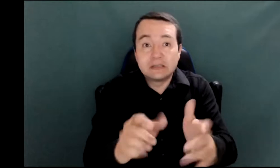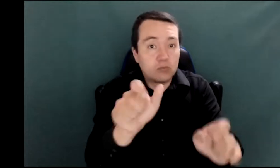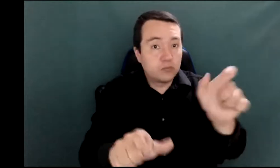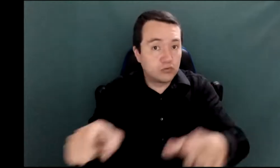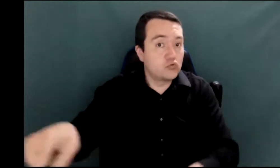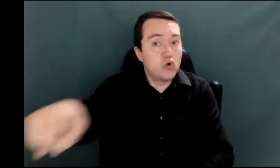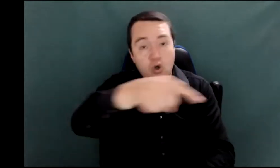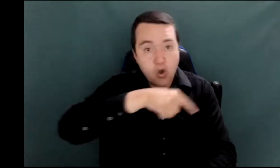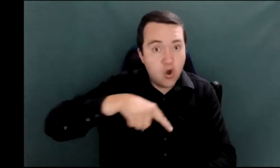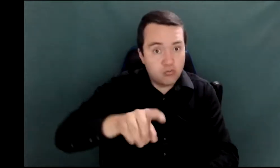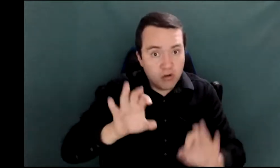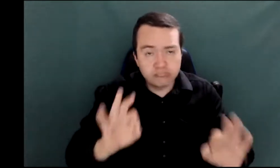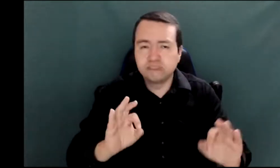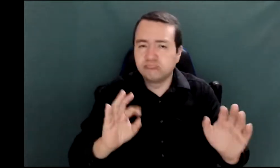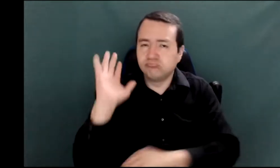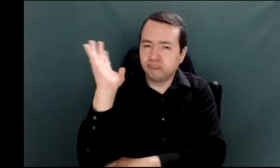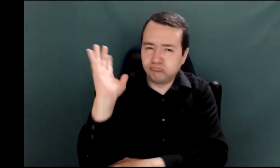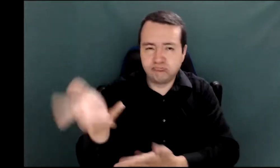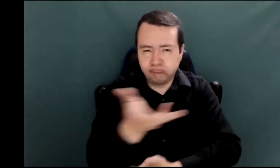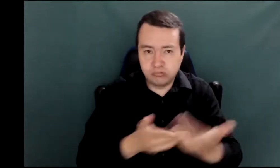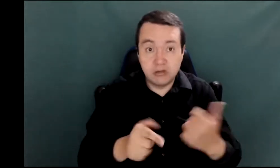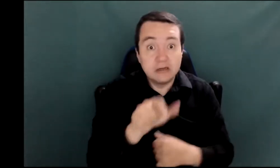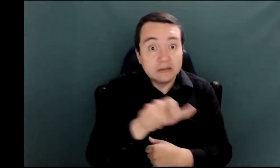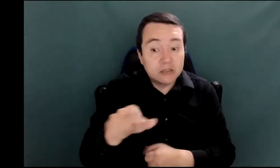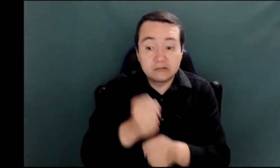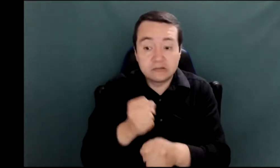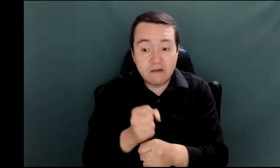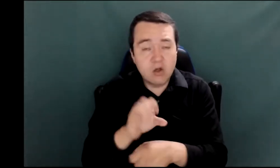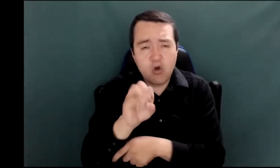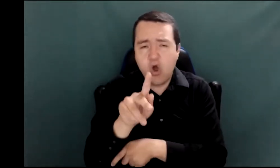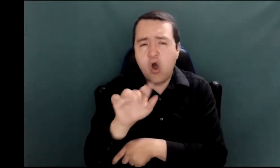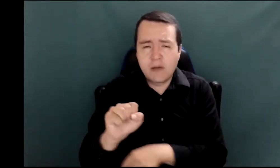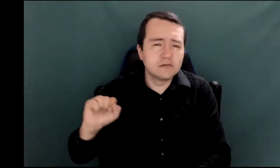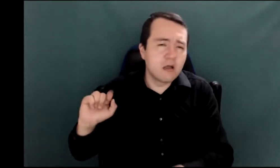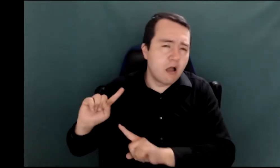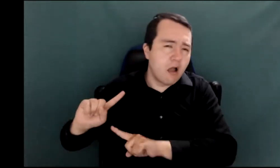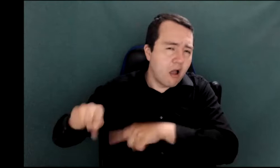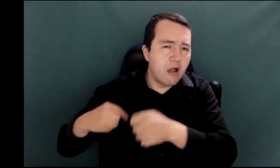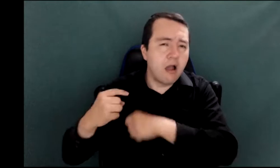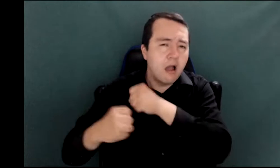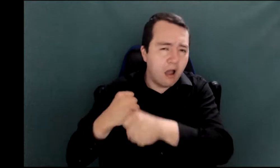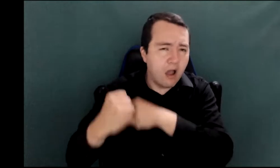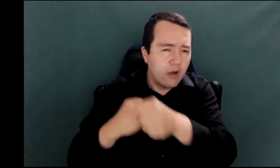They have all collaborated with PAHO for many years in different contexts.